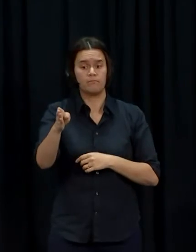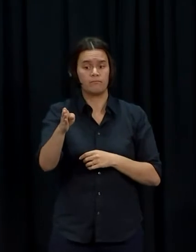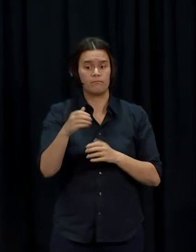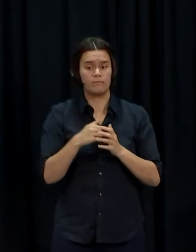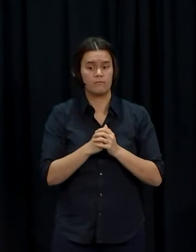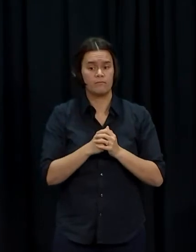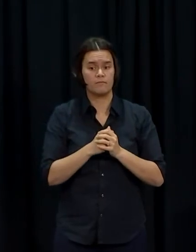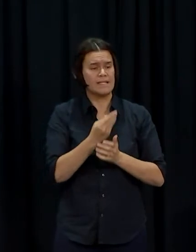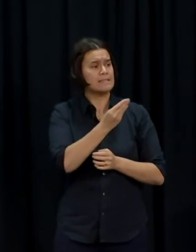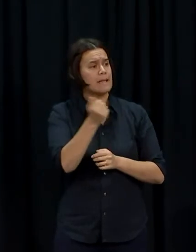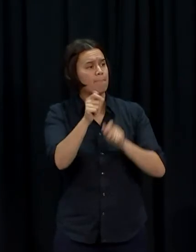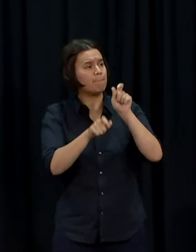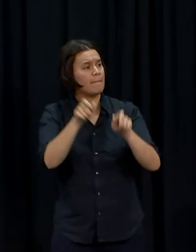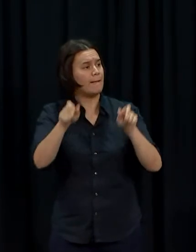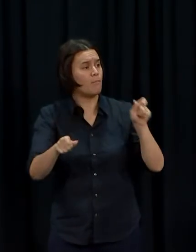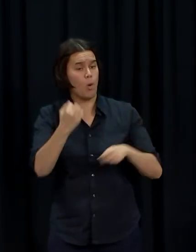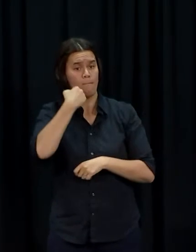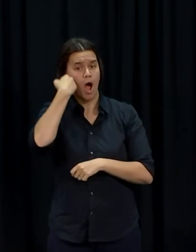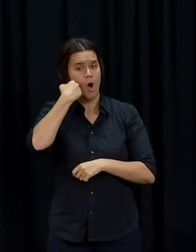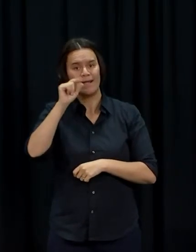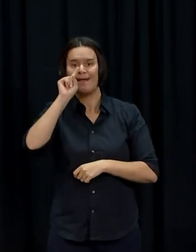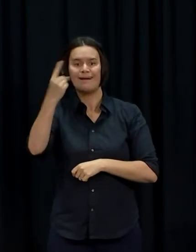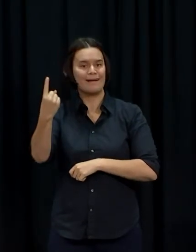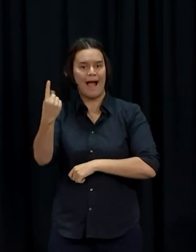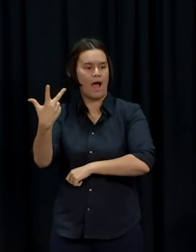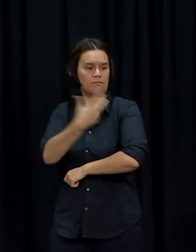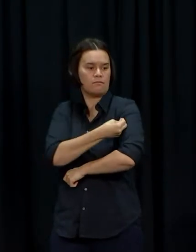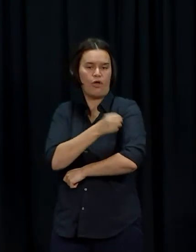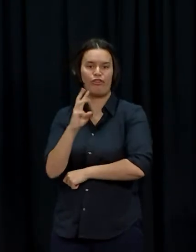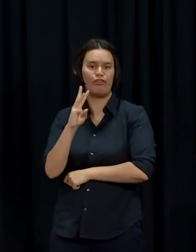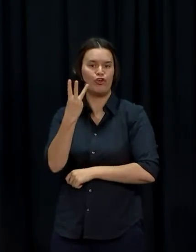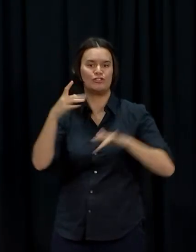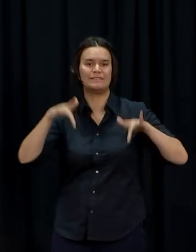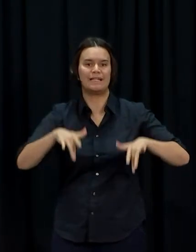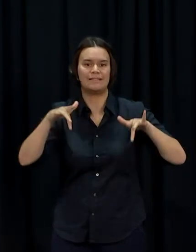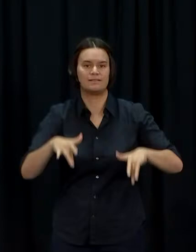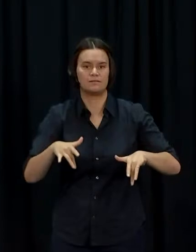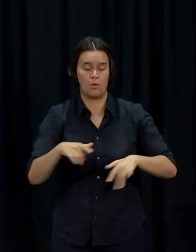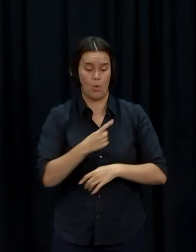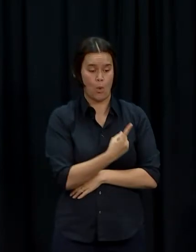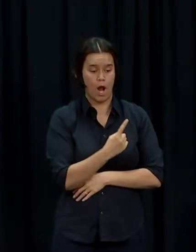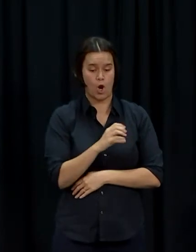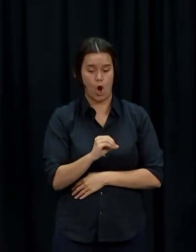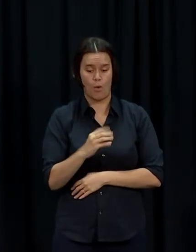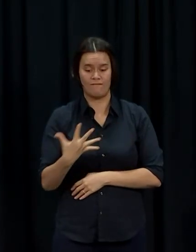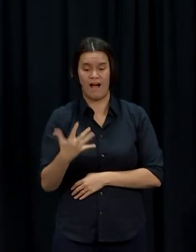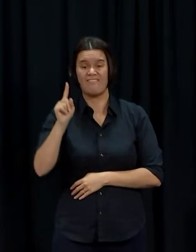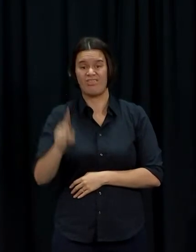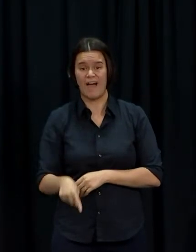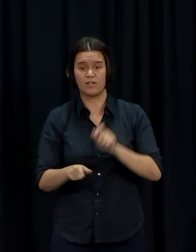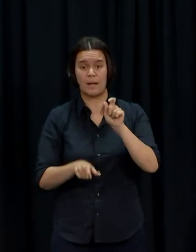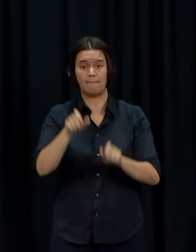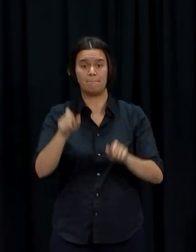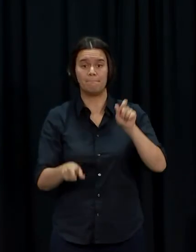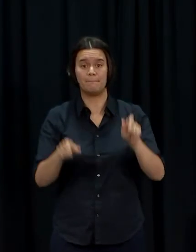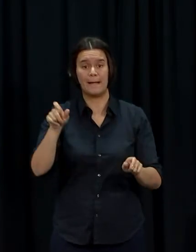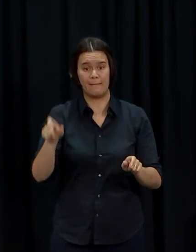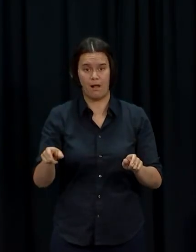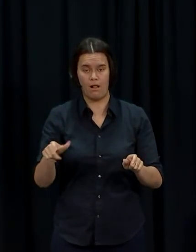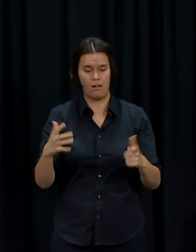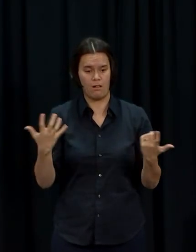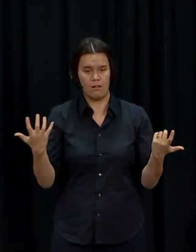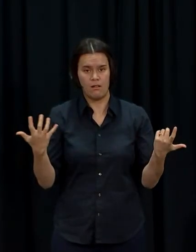you let them be boosted before the 4-month period? So 105,000 Māori were